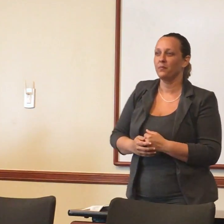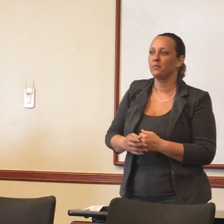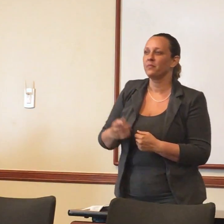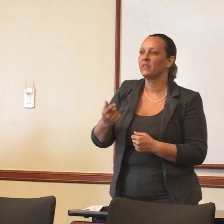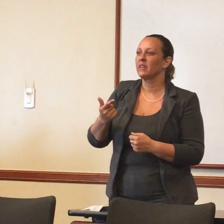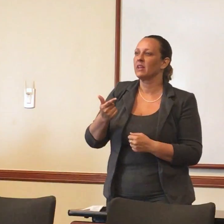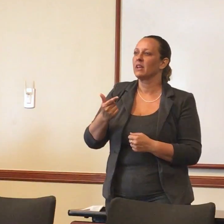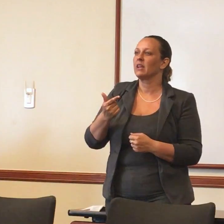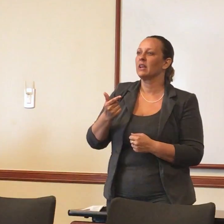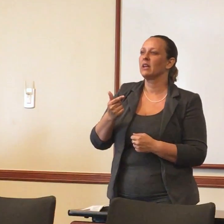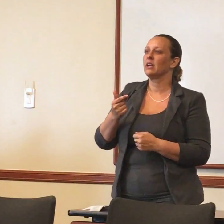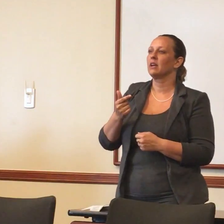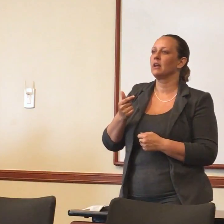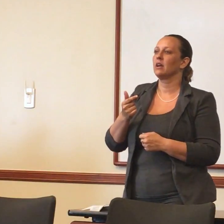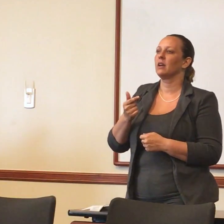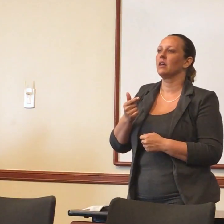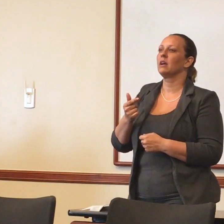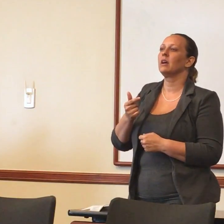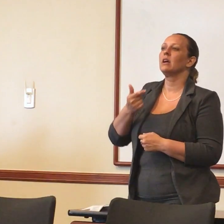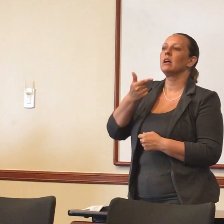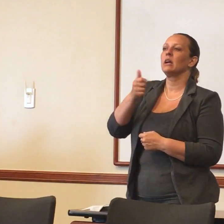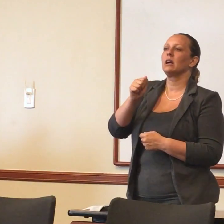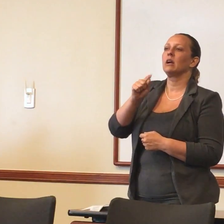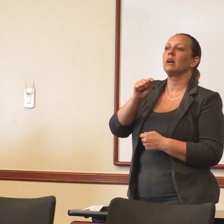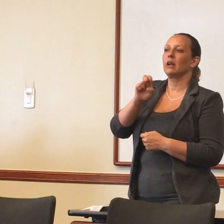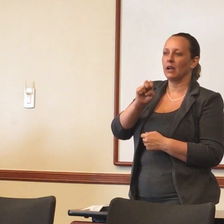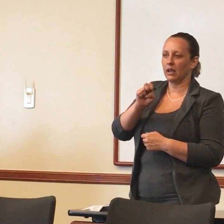I have a question. So,